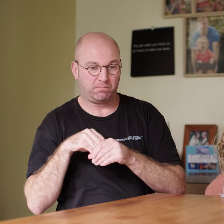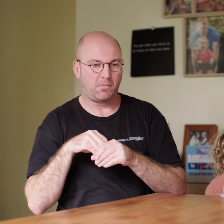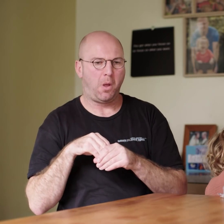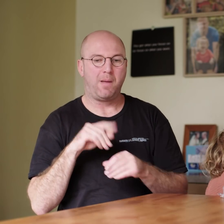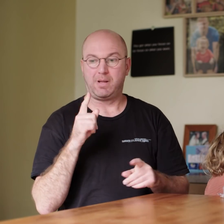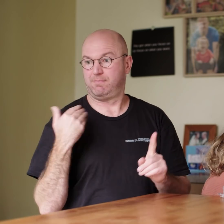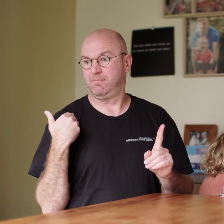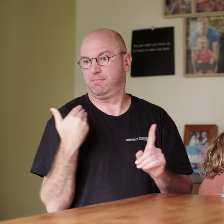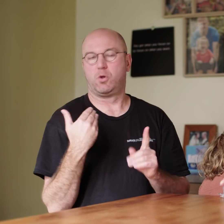I are very involved.